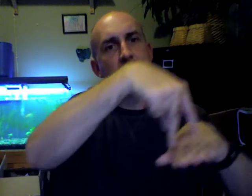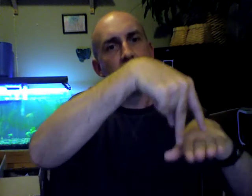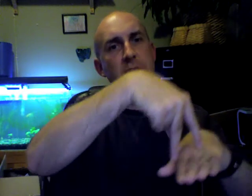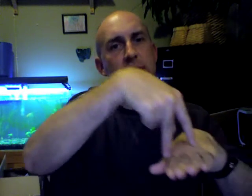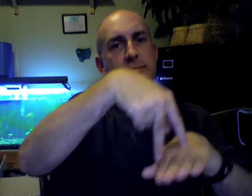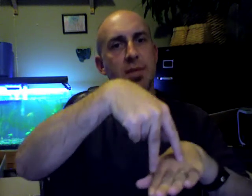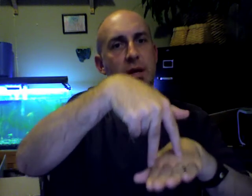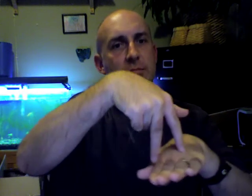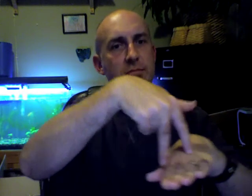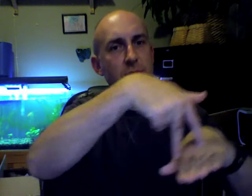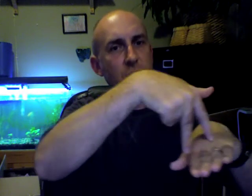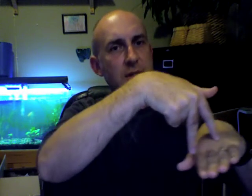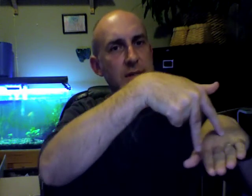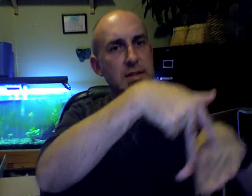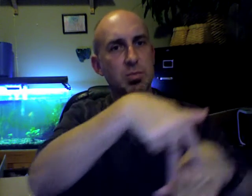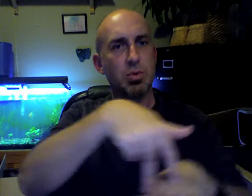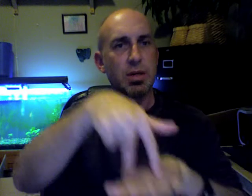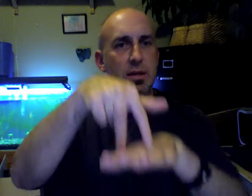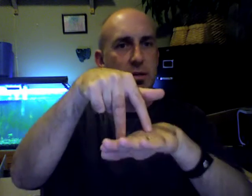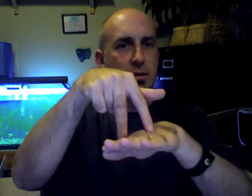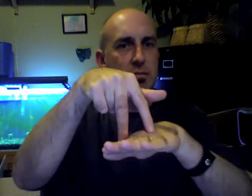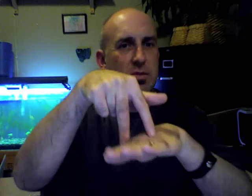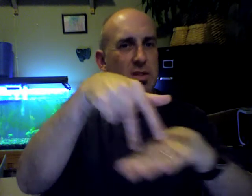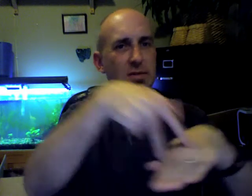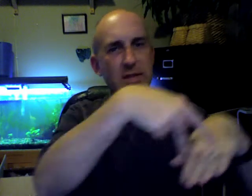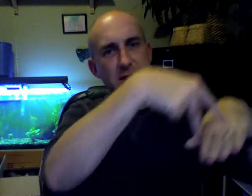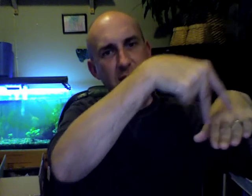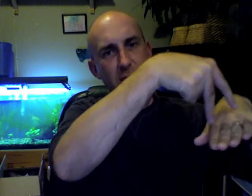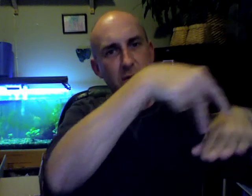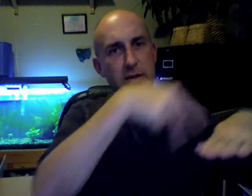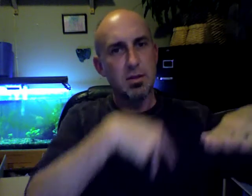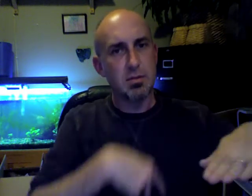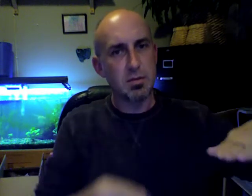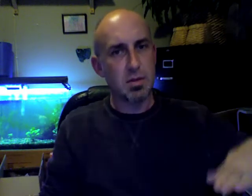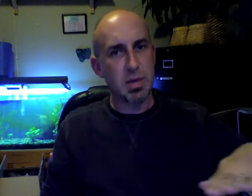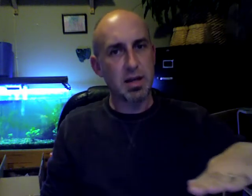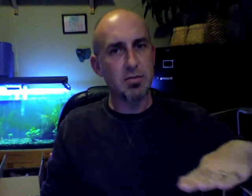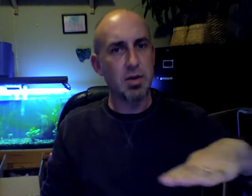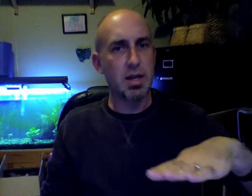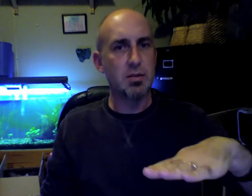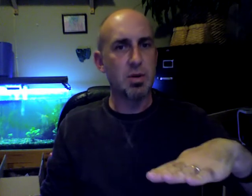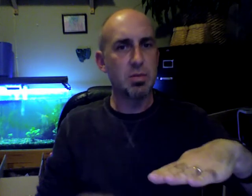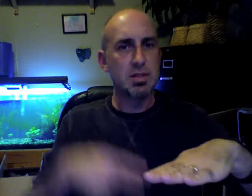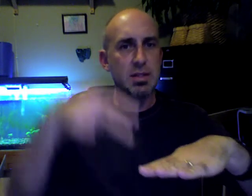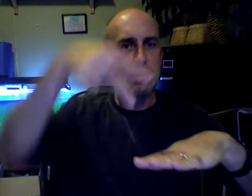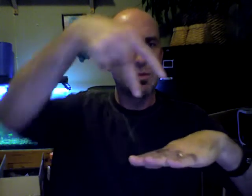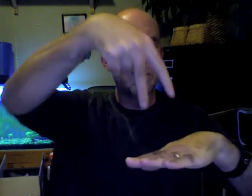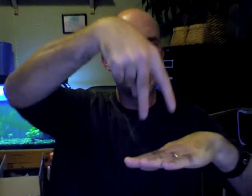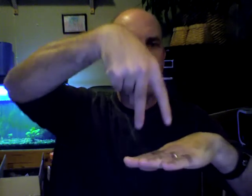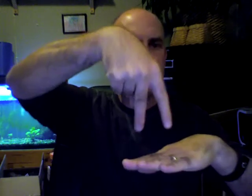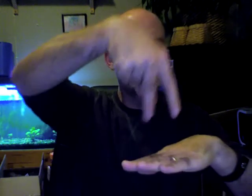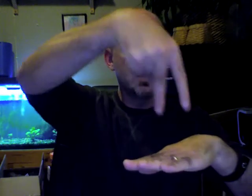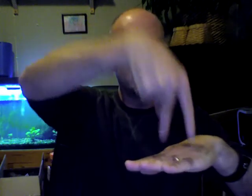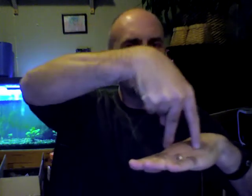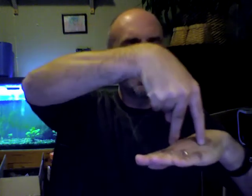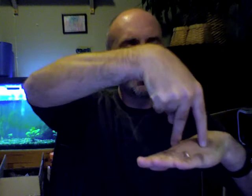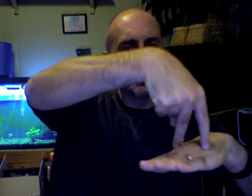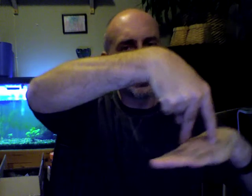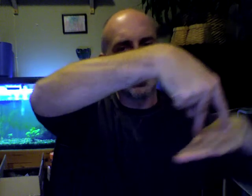But really this is pretty clear, just even this sign with the back of your hand representing the surfboard, the two fingers standing on